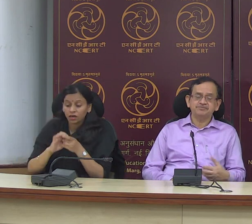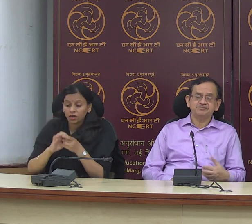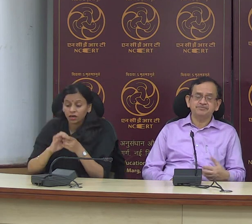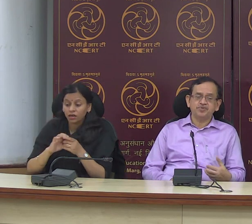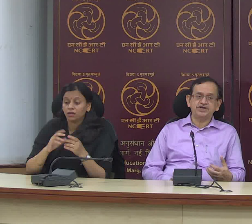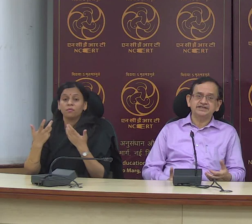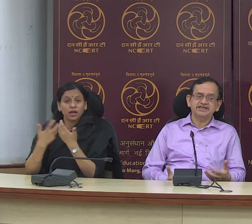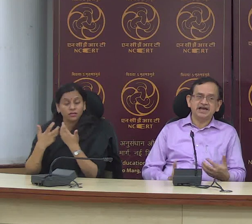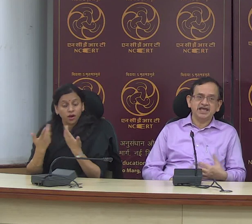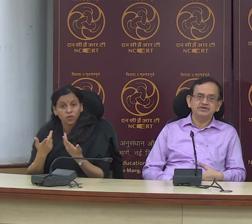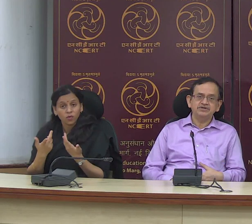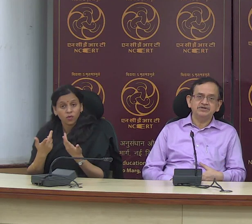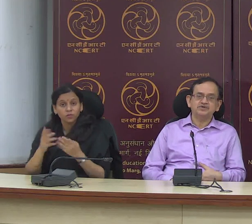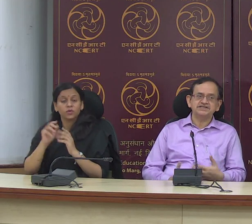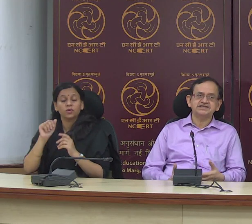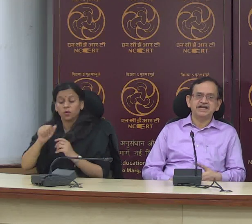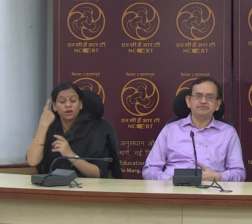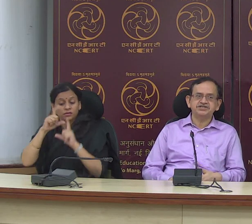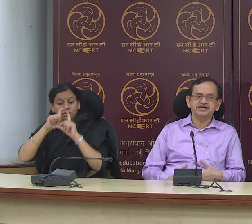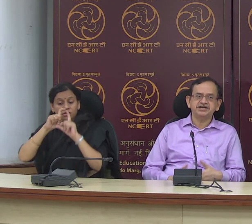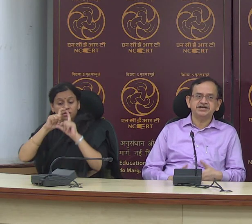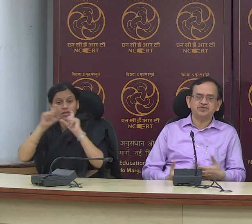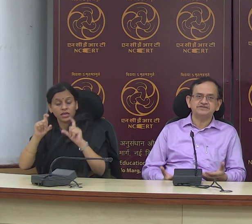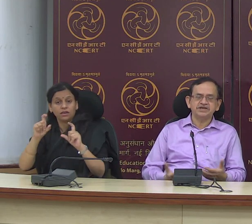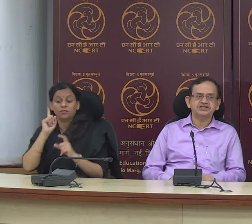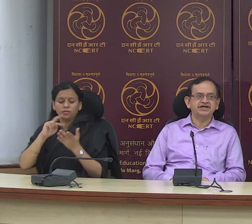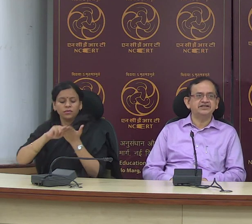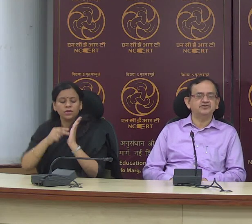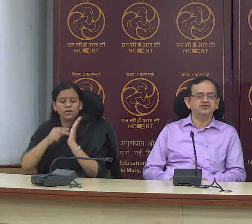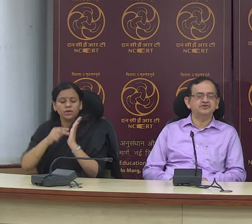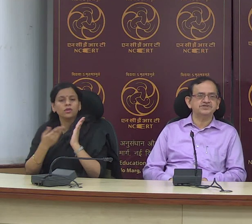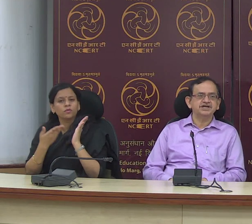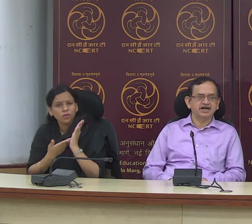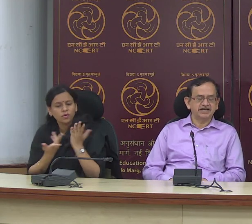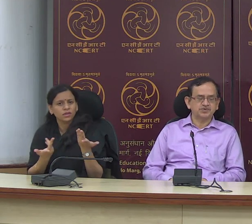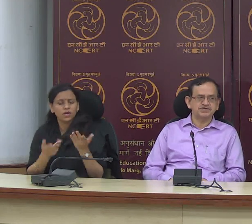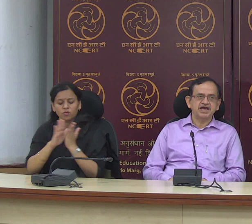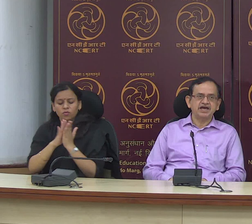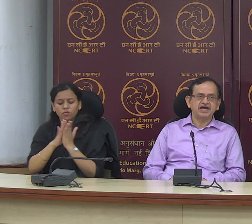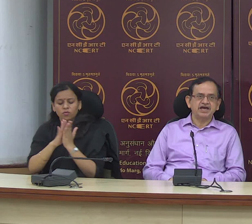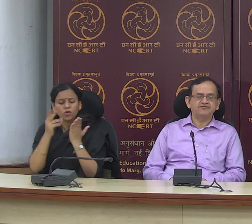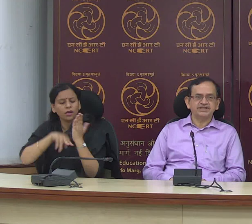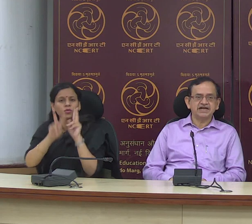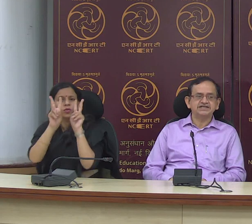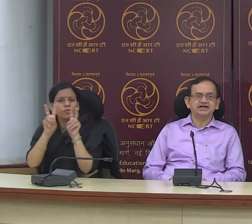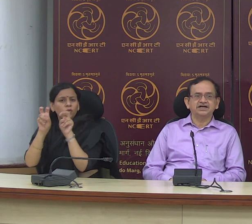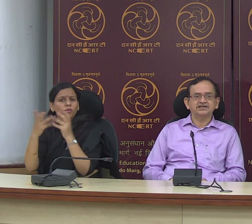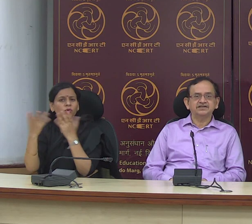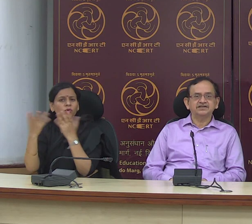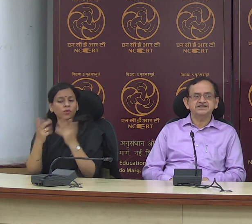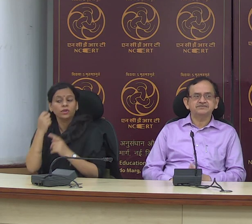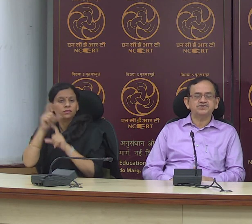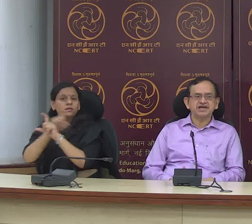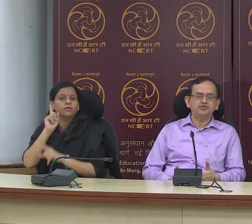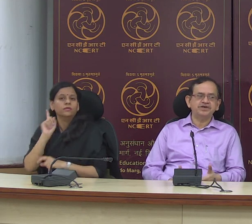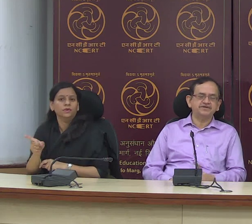is important that they are able to understand and appreciate what is mentioned there in those textbooks. And for that,